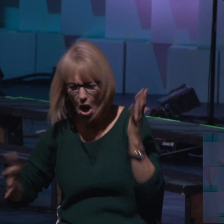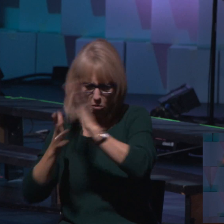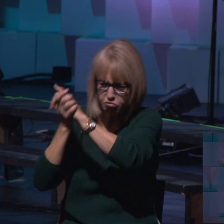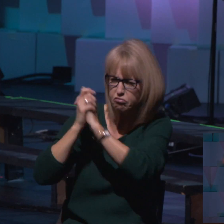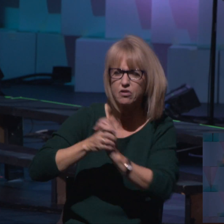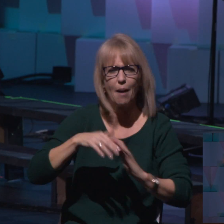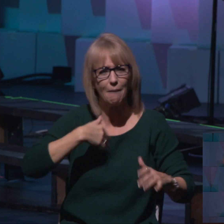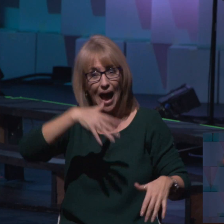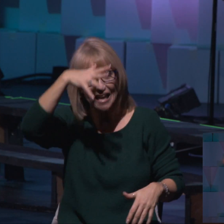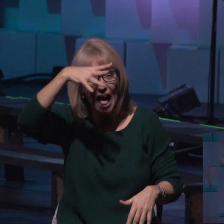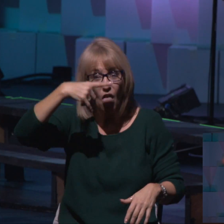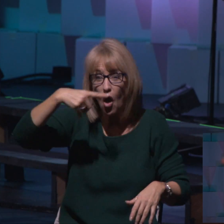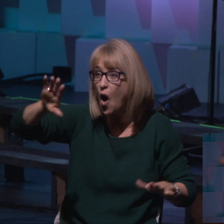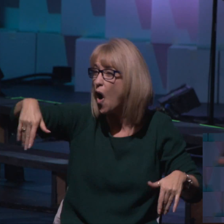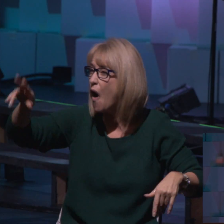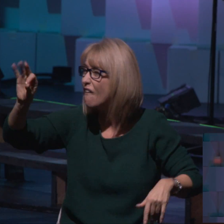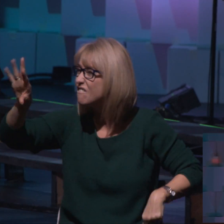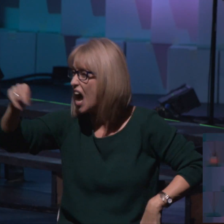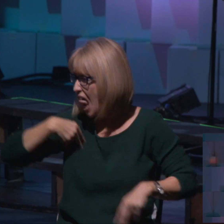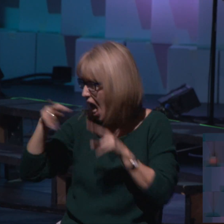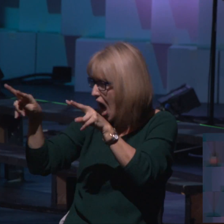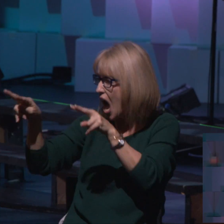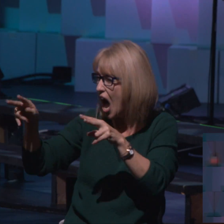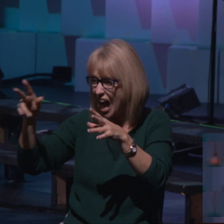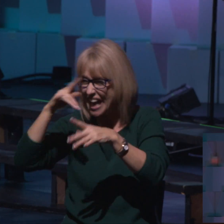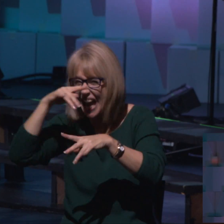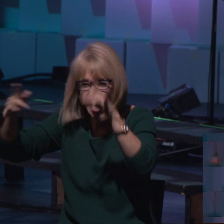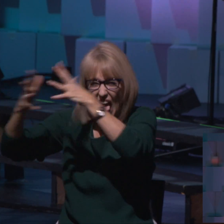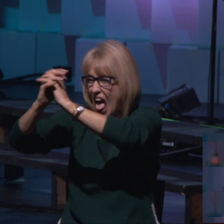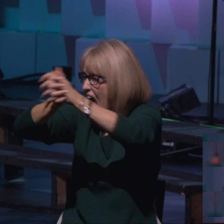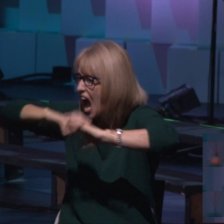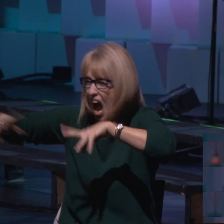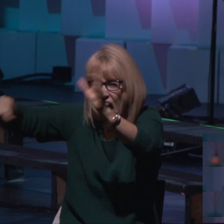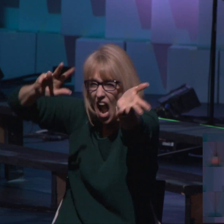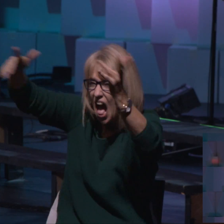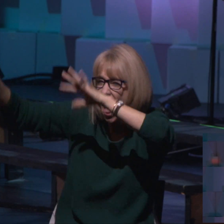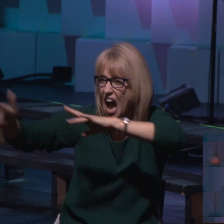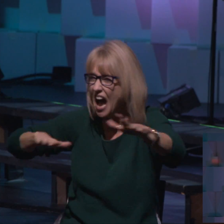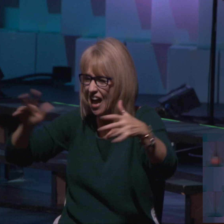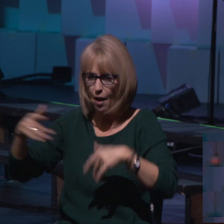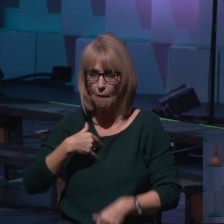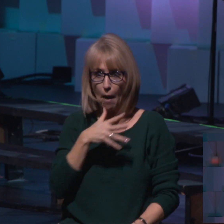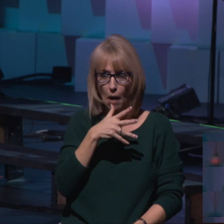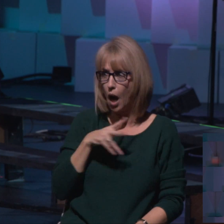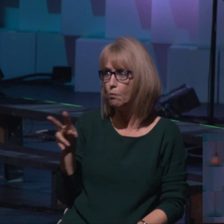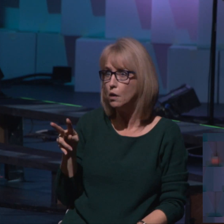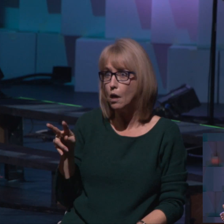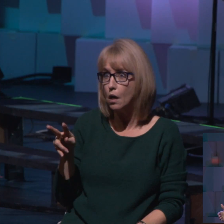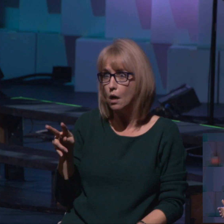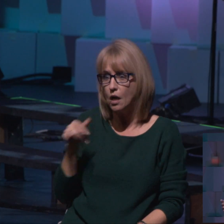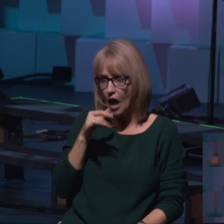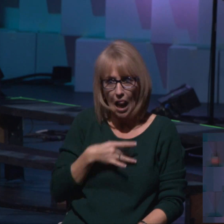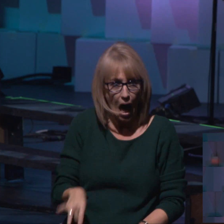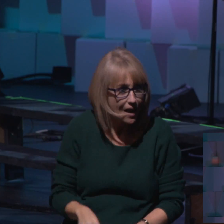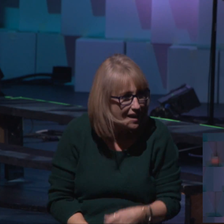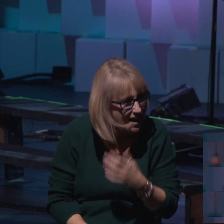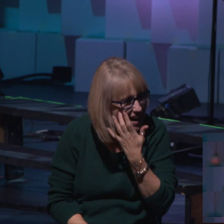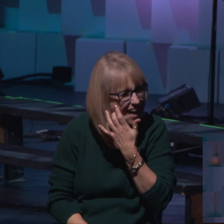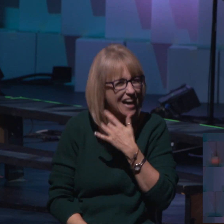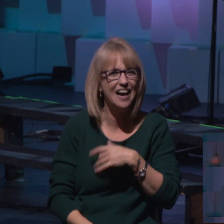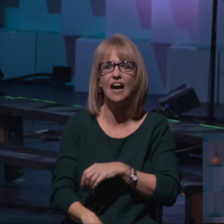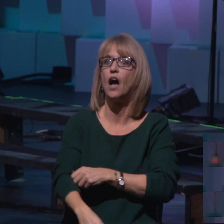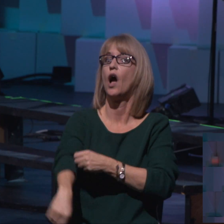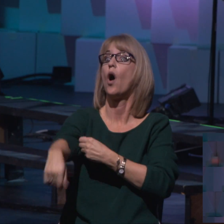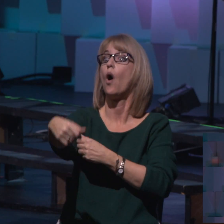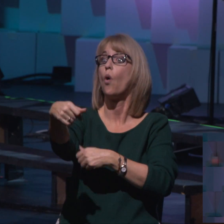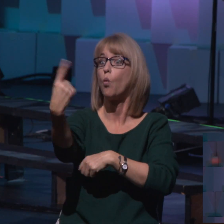thought it was a great, fun game to watch. My mom didn't like it at all, but we loved playing that game. And one time, my dad got a big dump truck load of gravel